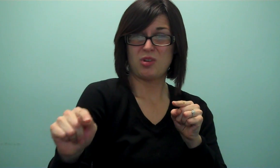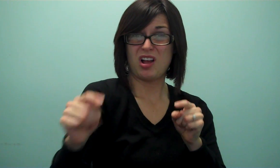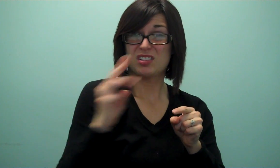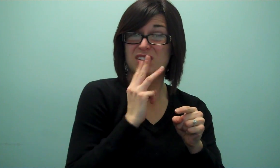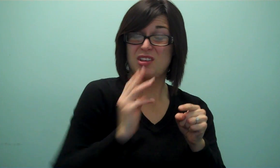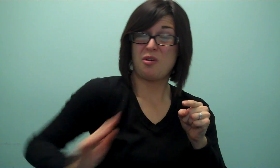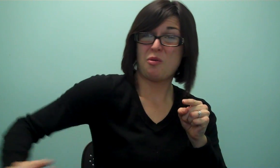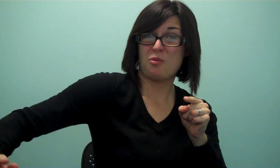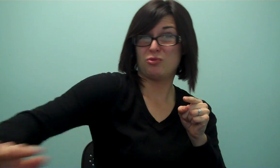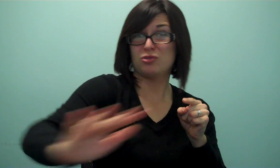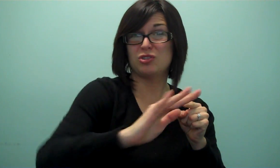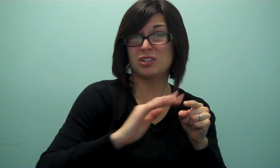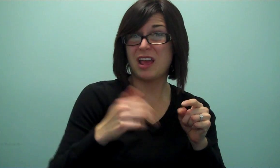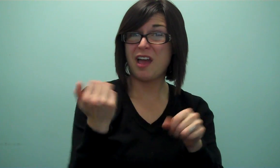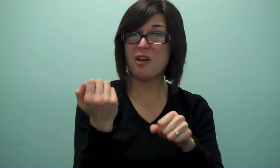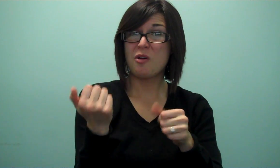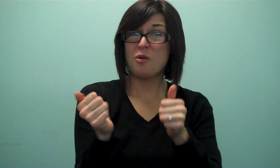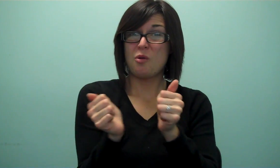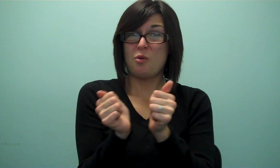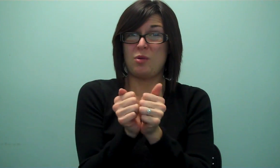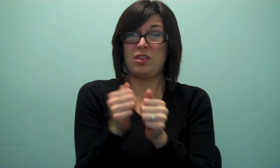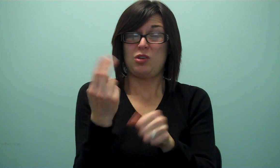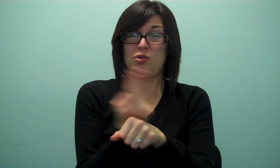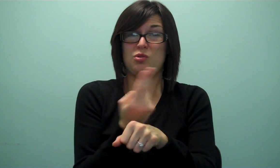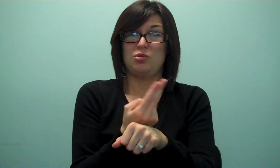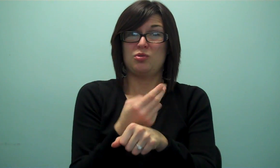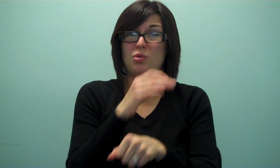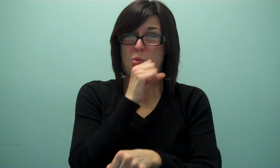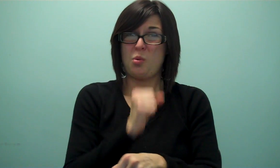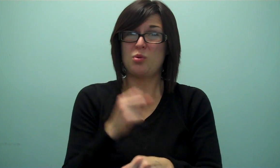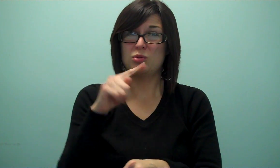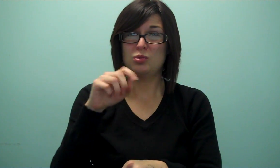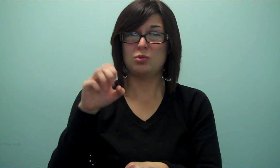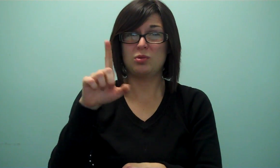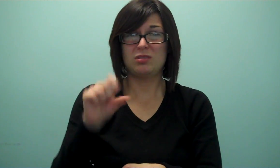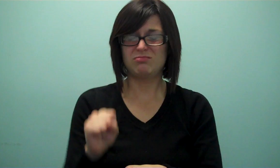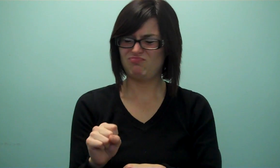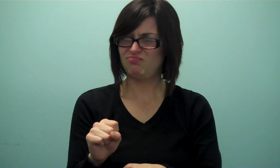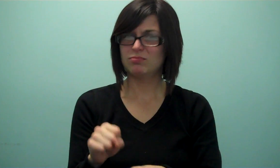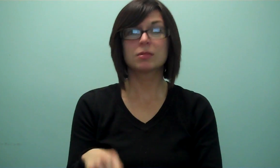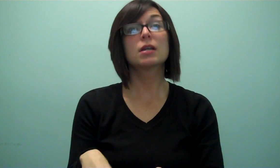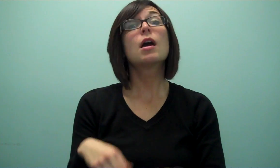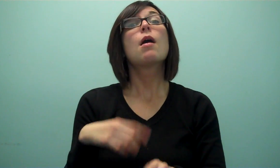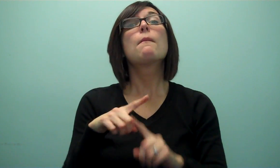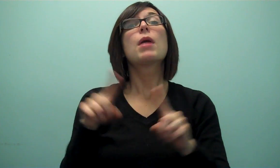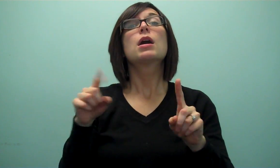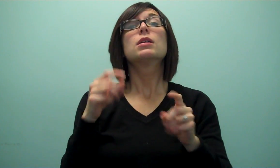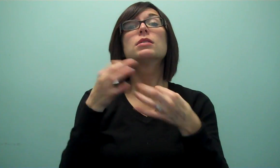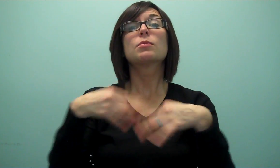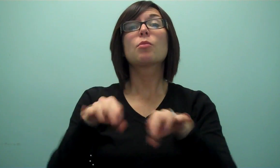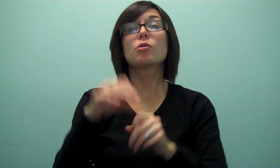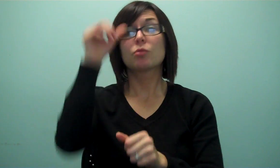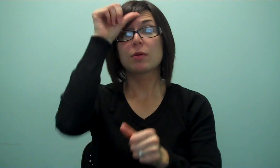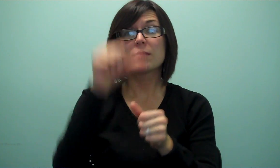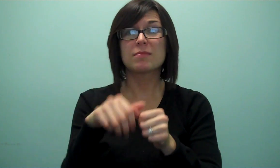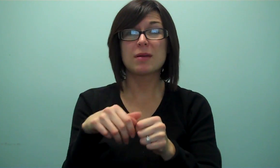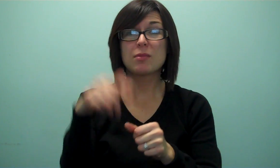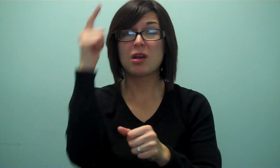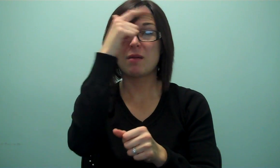everything. It's important to remember, just because a modern human can build something with Stone Age tools, it doesn't mean that a